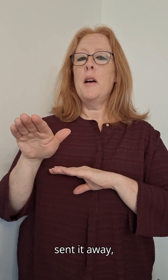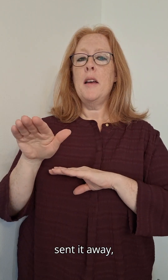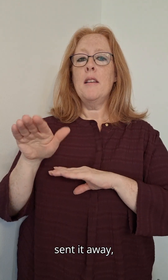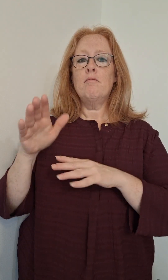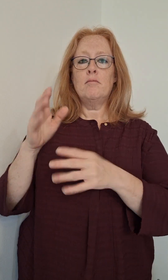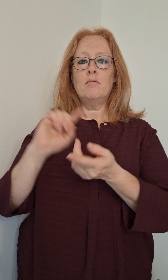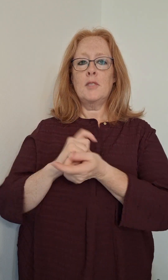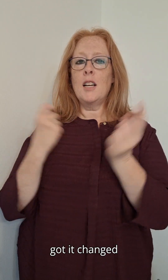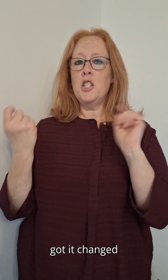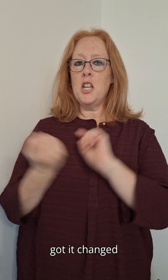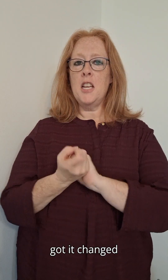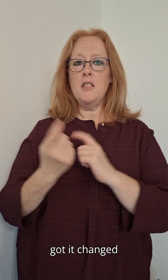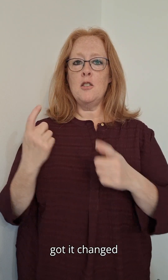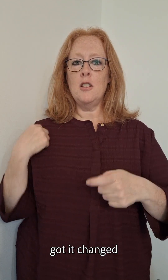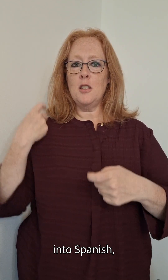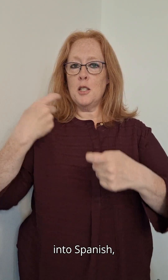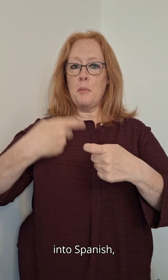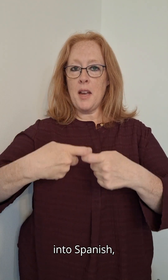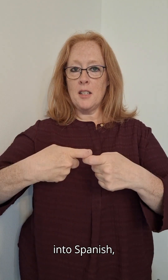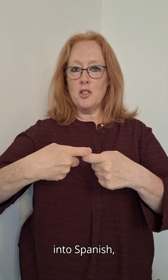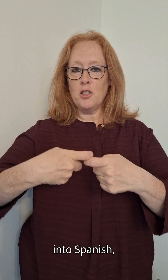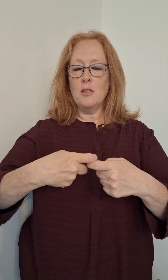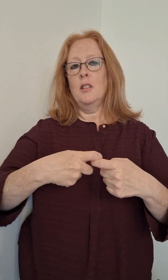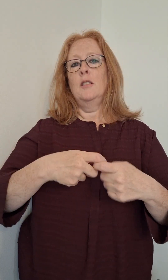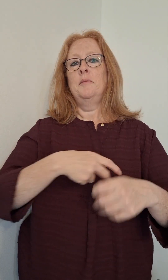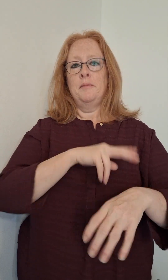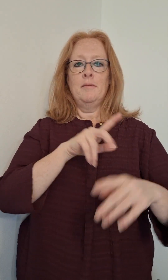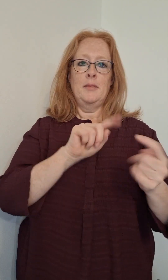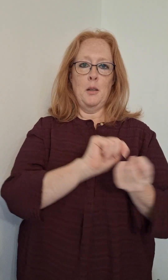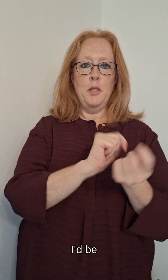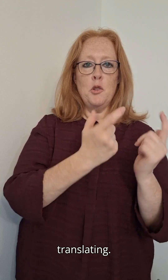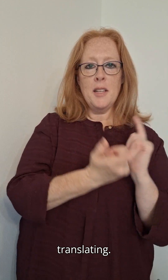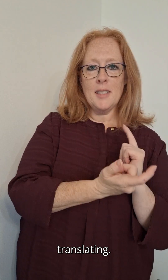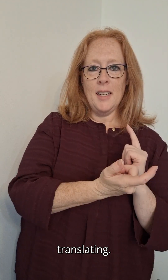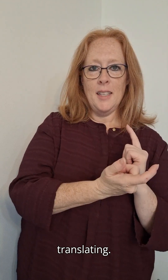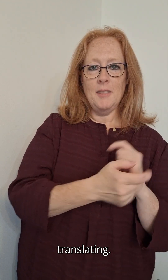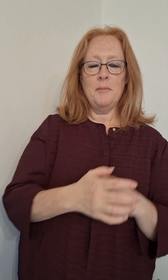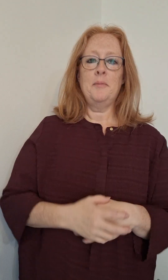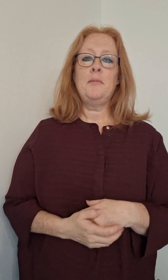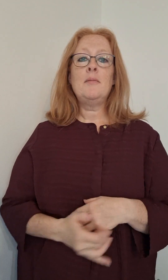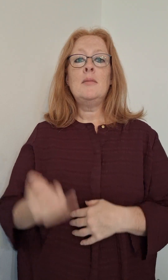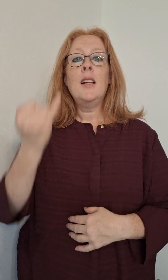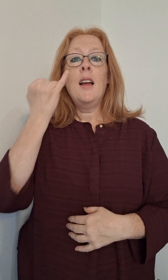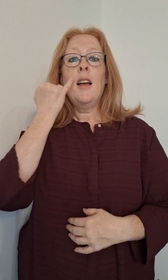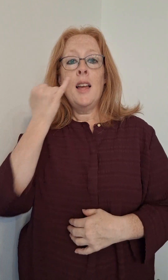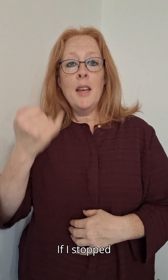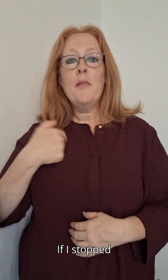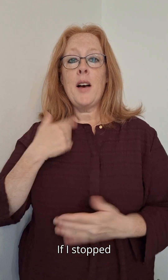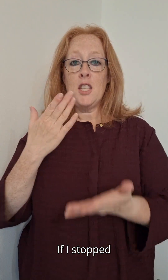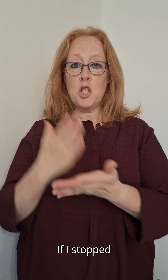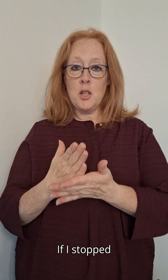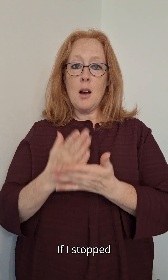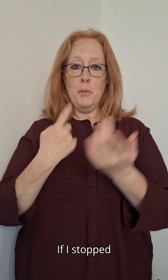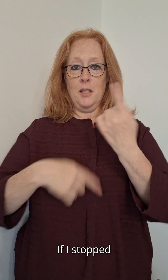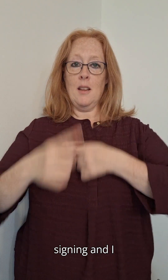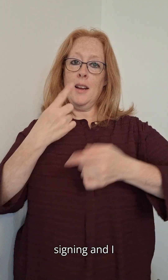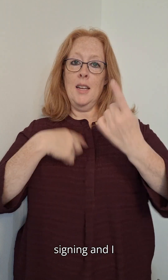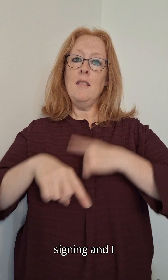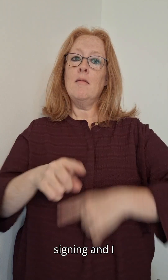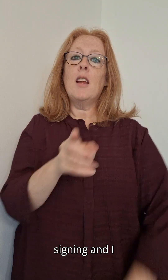away, got it changed into Spanish, that'd be translating. If I stopped signing and